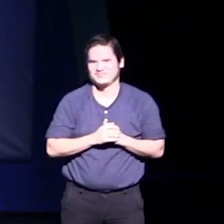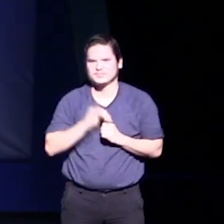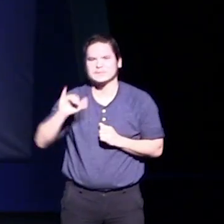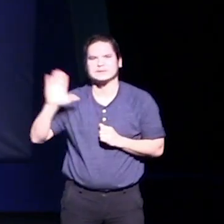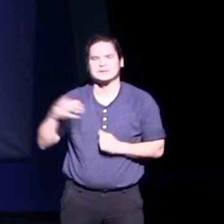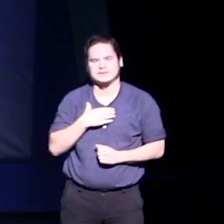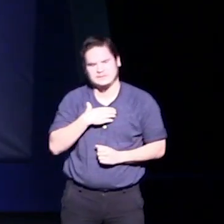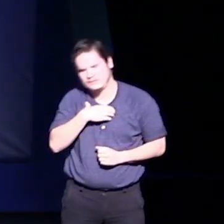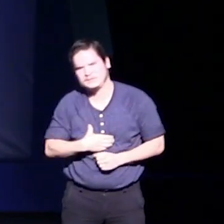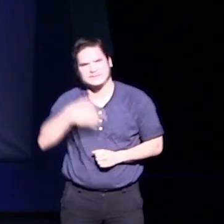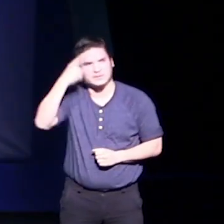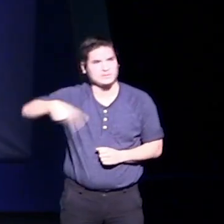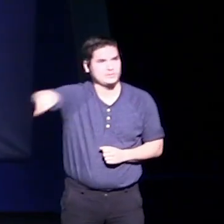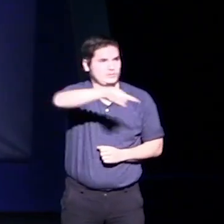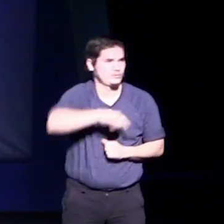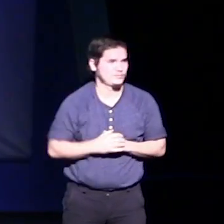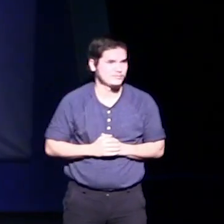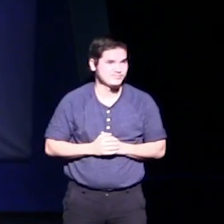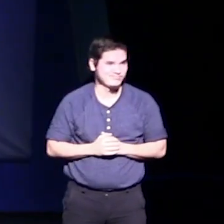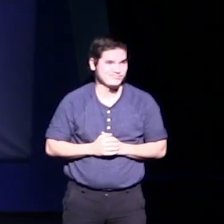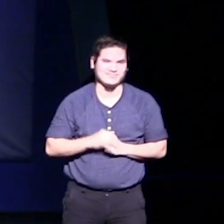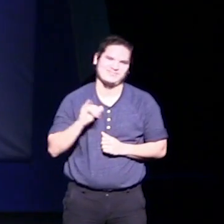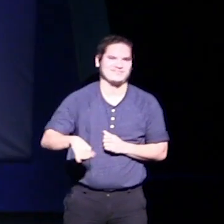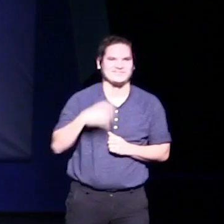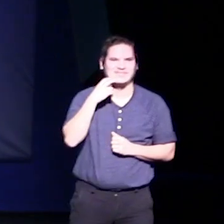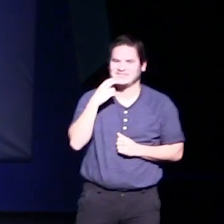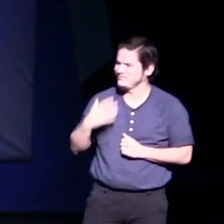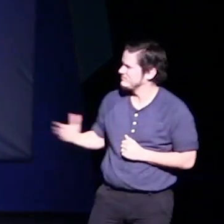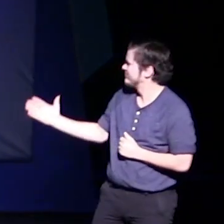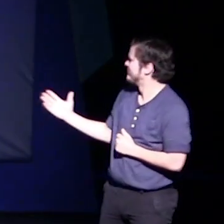and become successful. That was his wish for all of us.